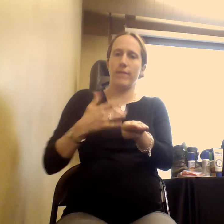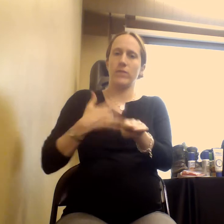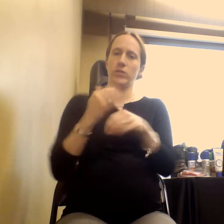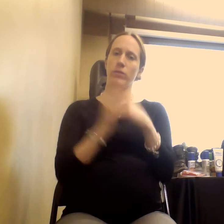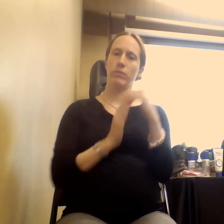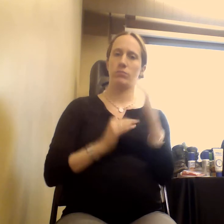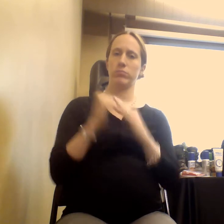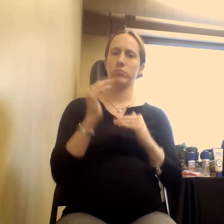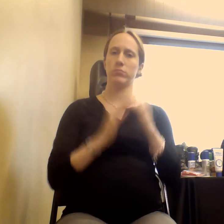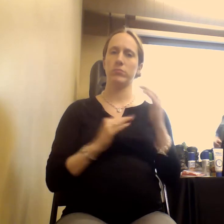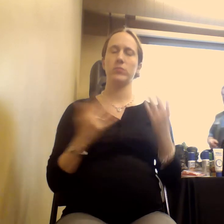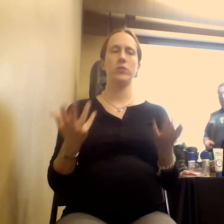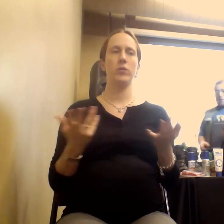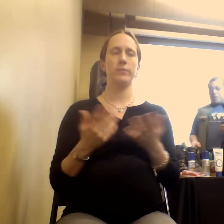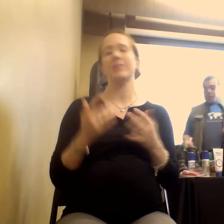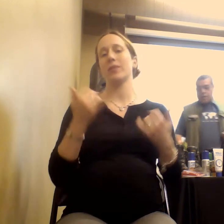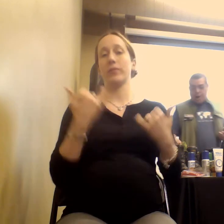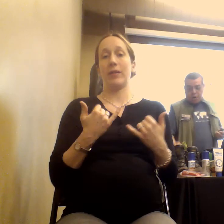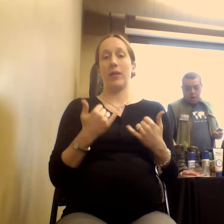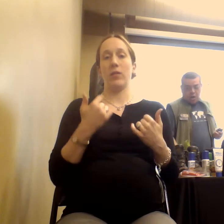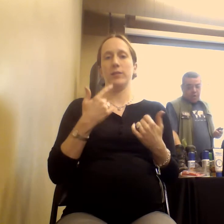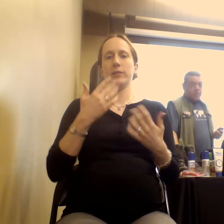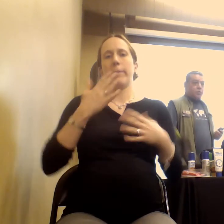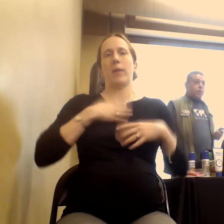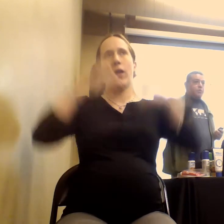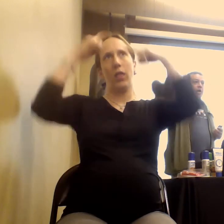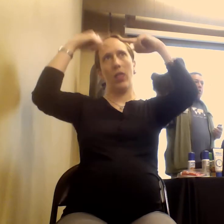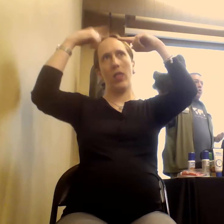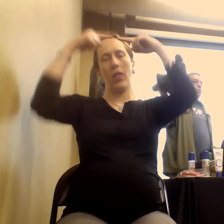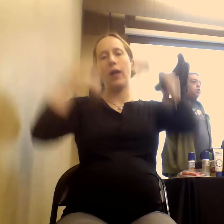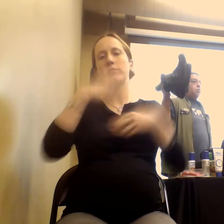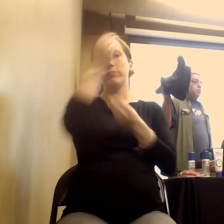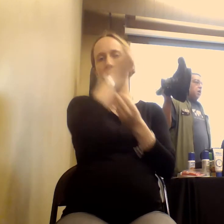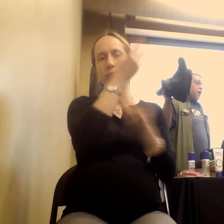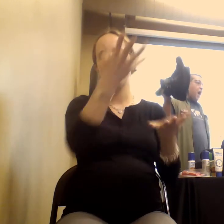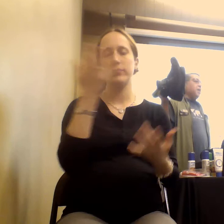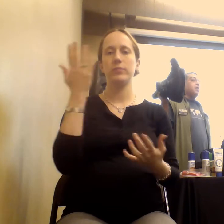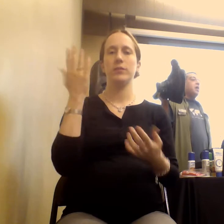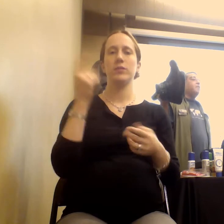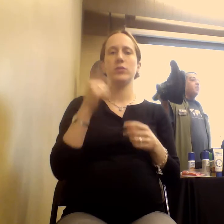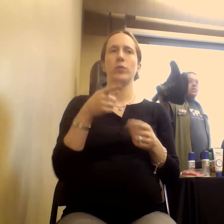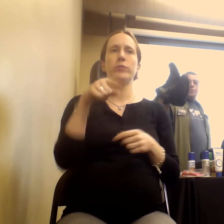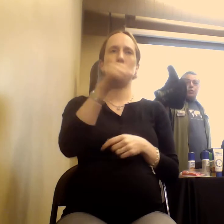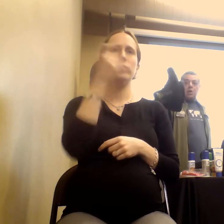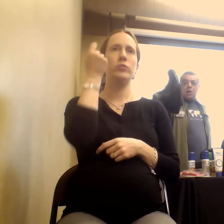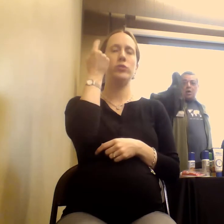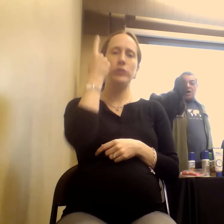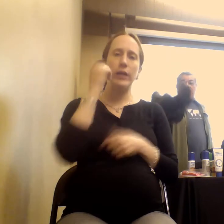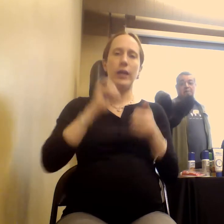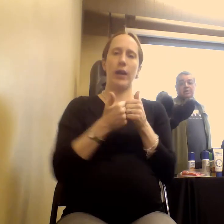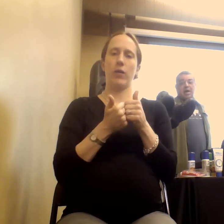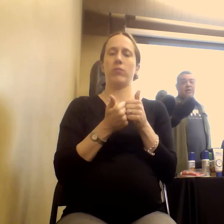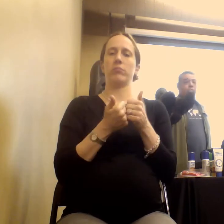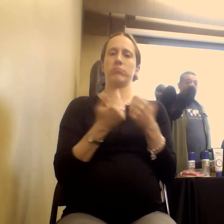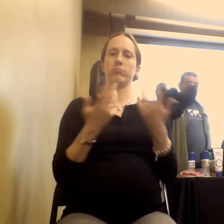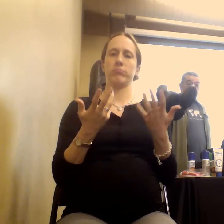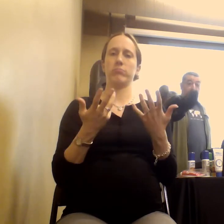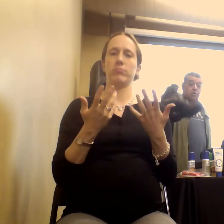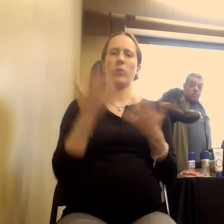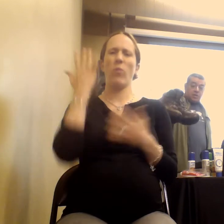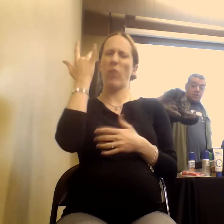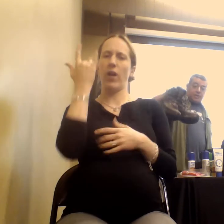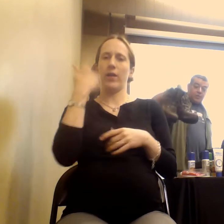my thought process, because it's things you guys need to think about. This was my go-to boot. I love this boot. I've had these guys for about